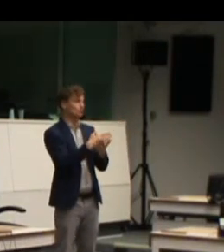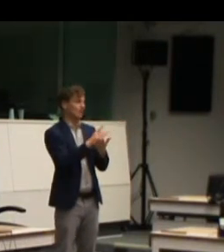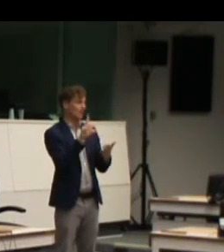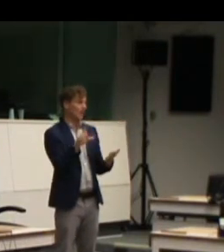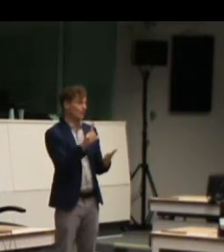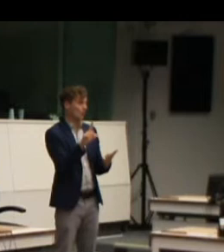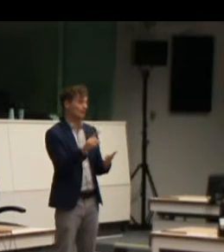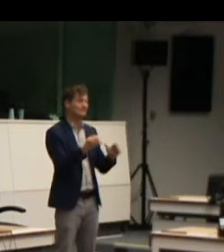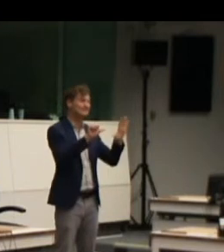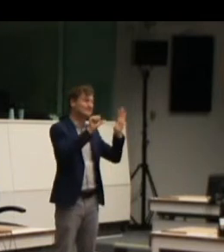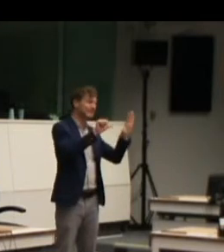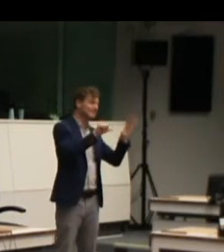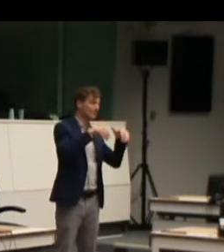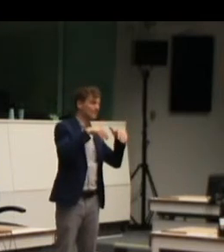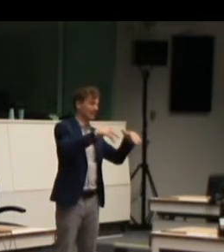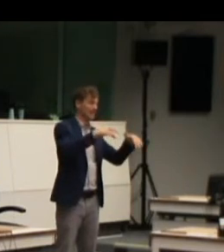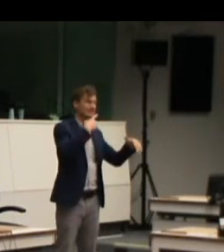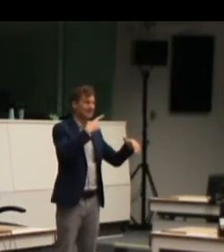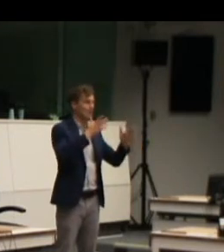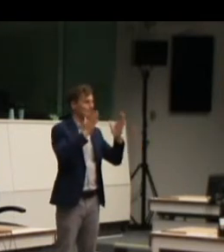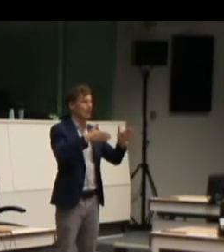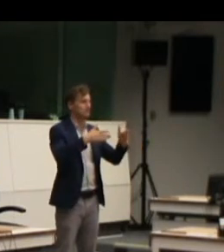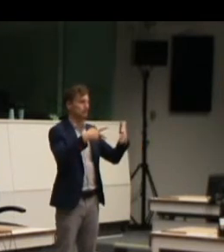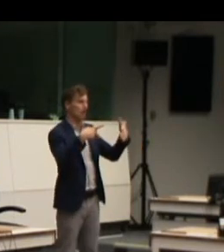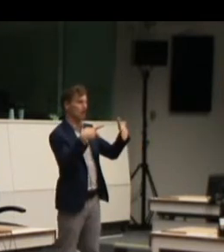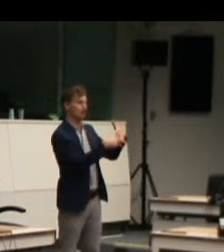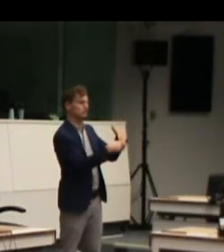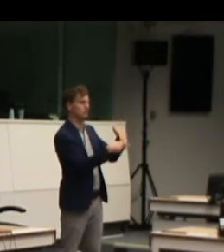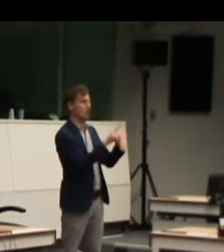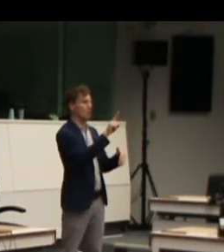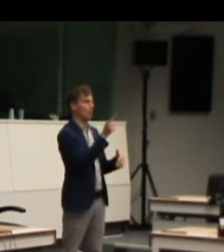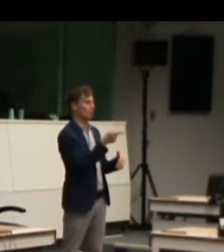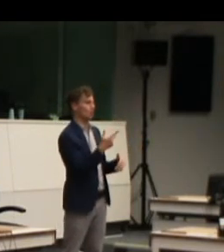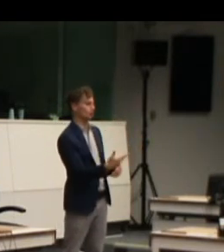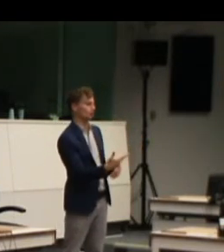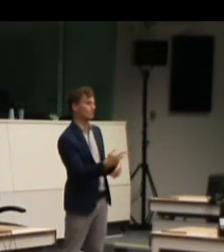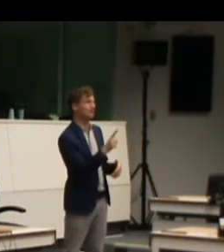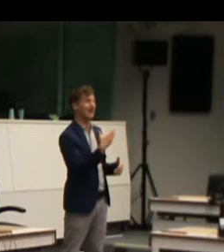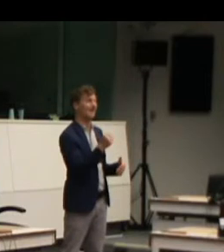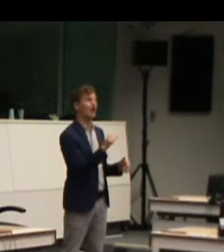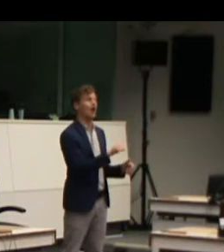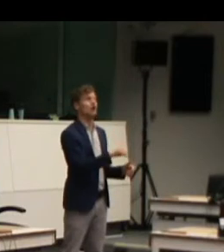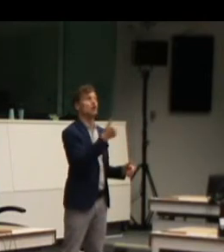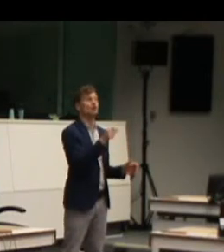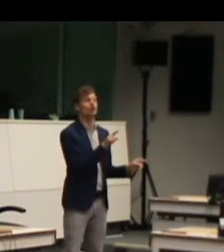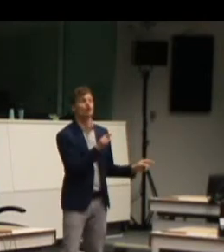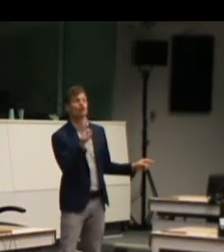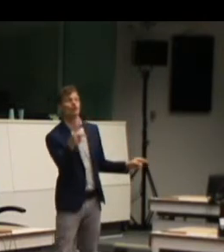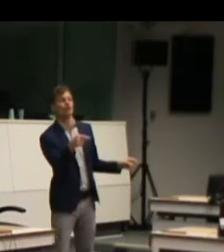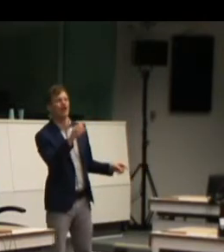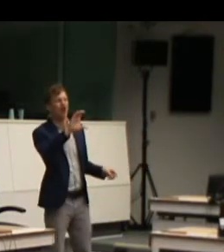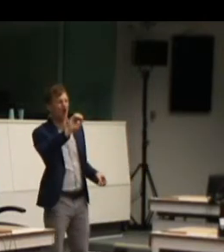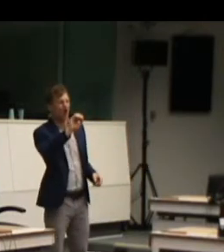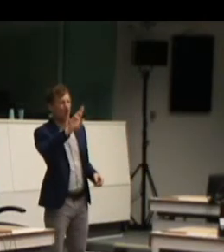there's another 4 million that is called the corporate recharge, which is all about what is spent by the local authority